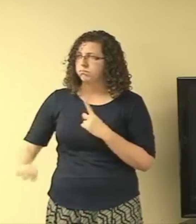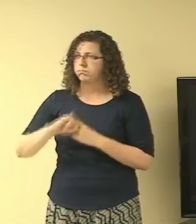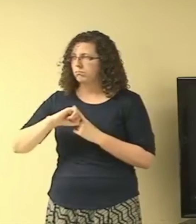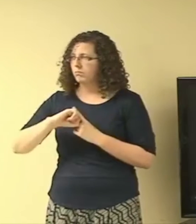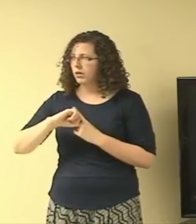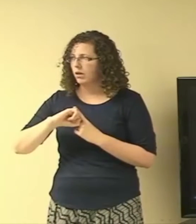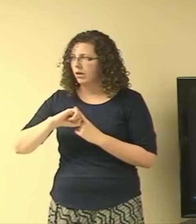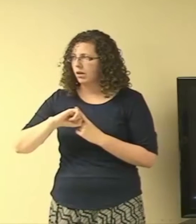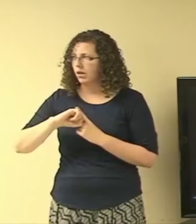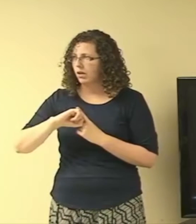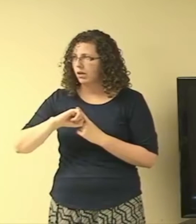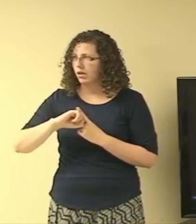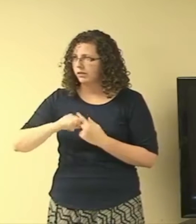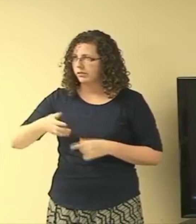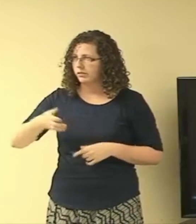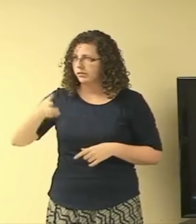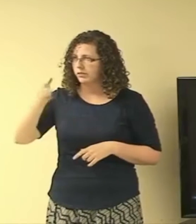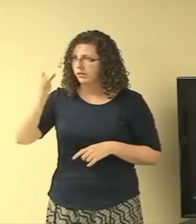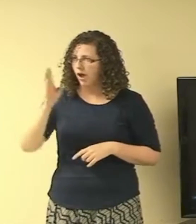God